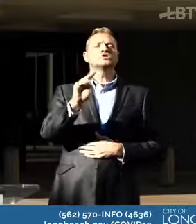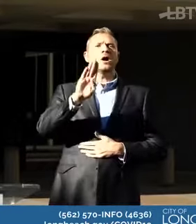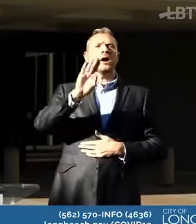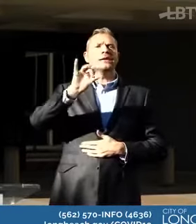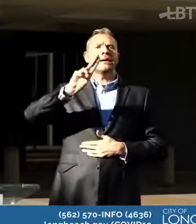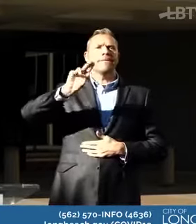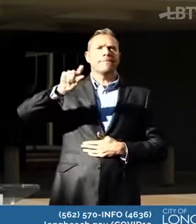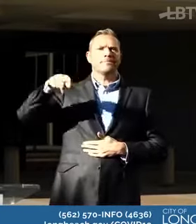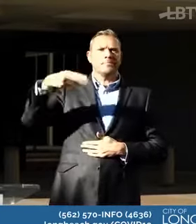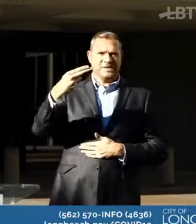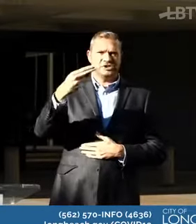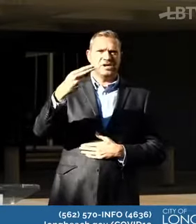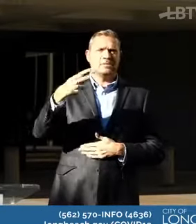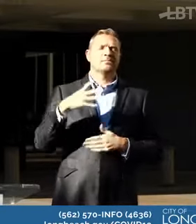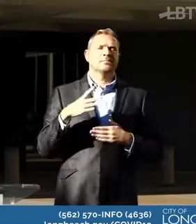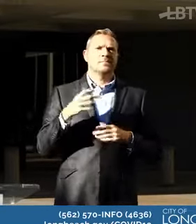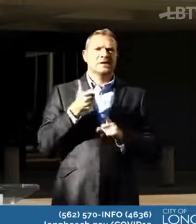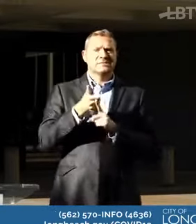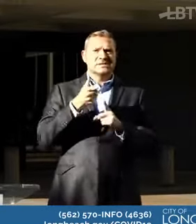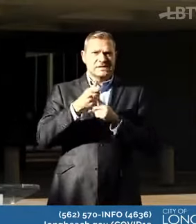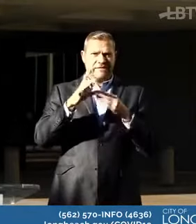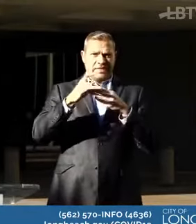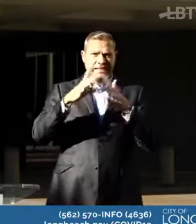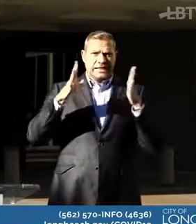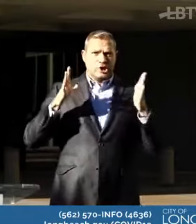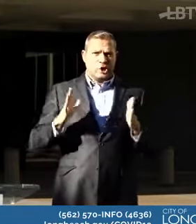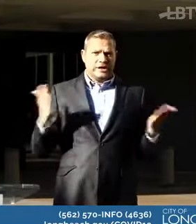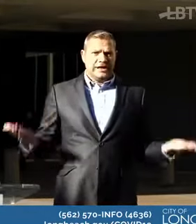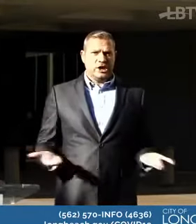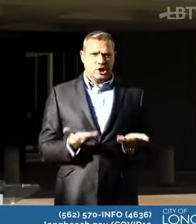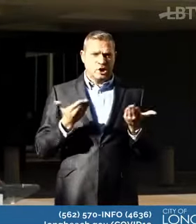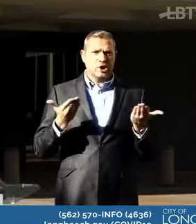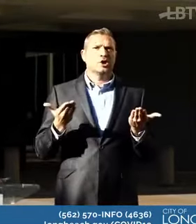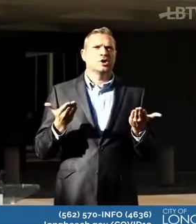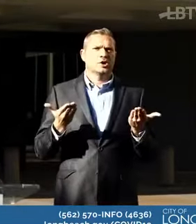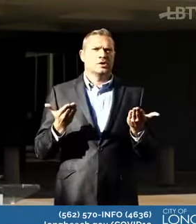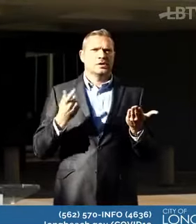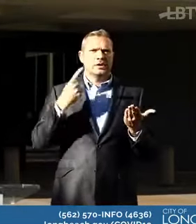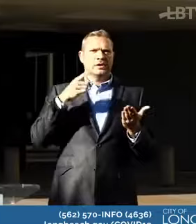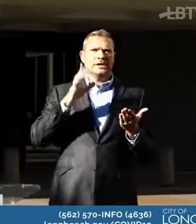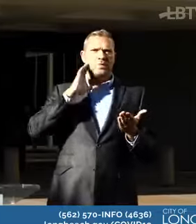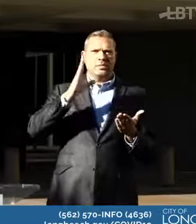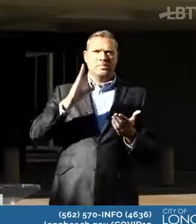the leader of this hospital system, who has some remarks as well. So I'll turn it over to Mr. Bishop.